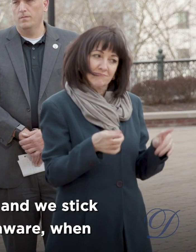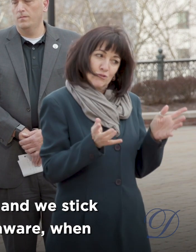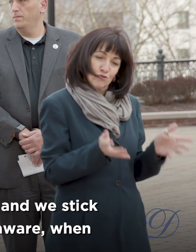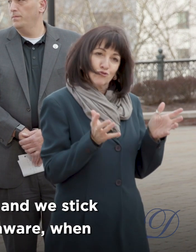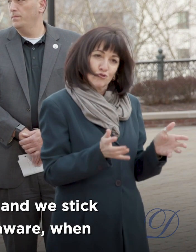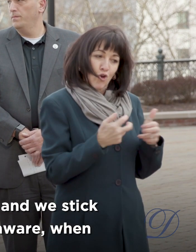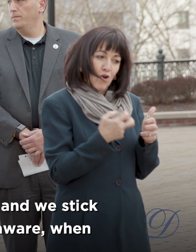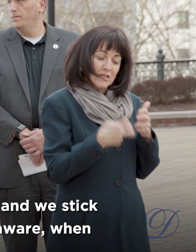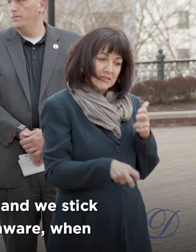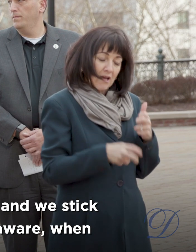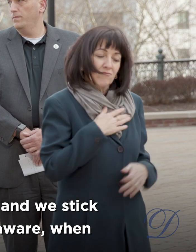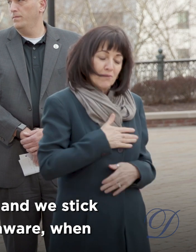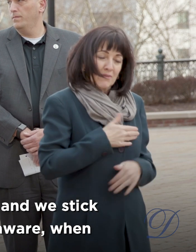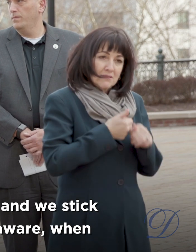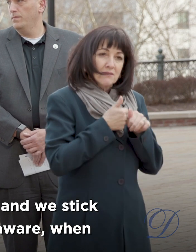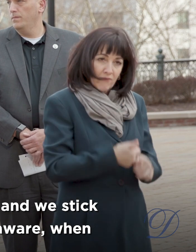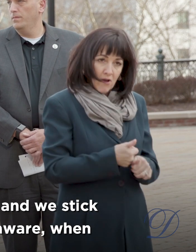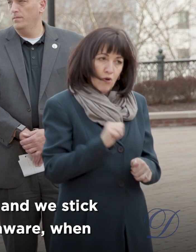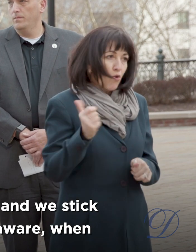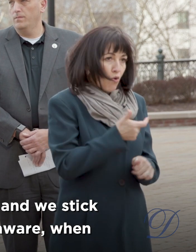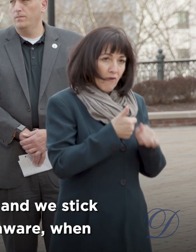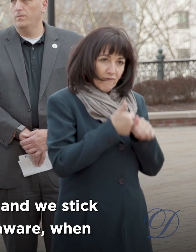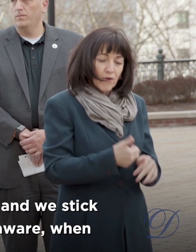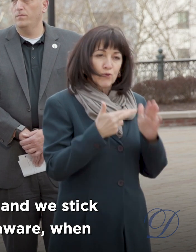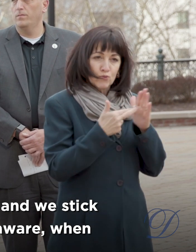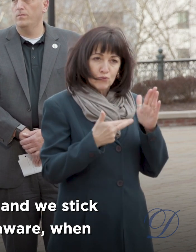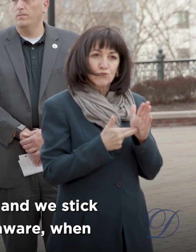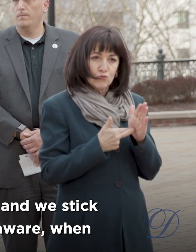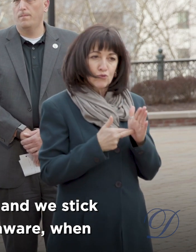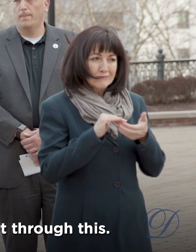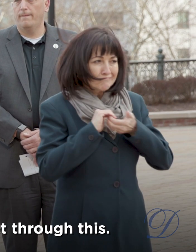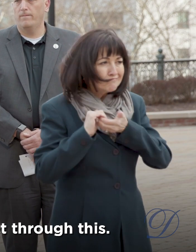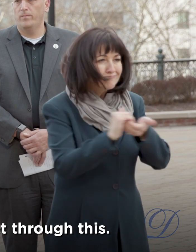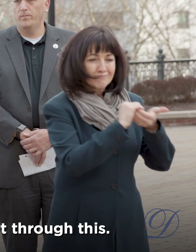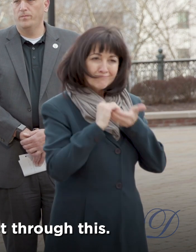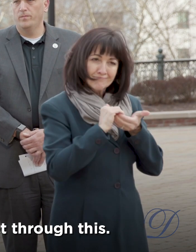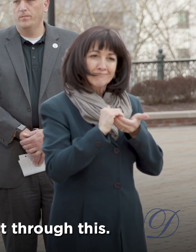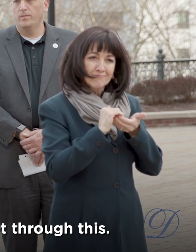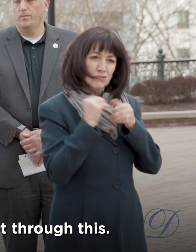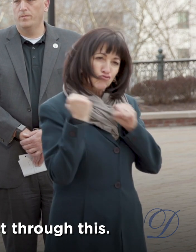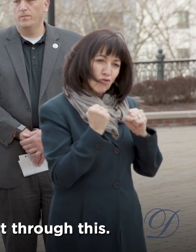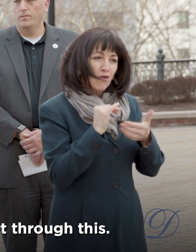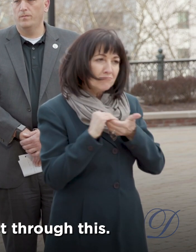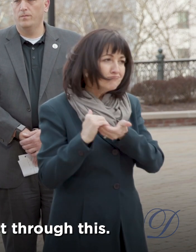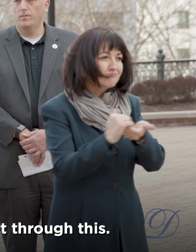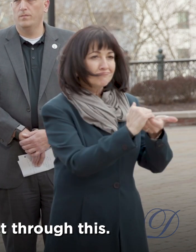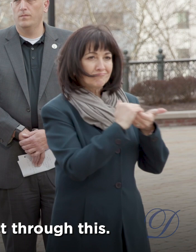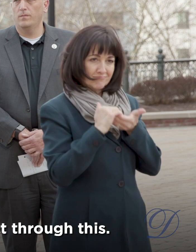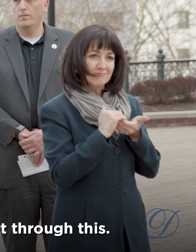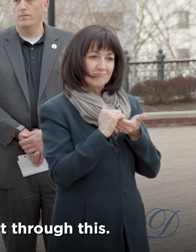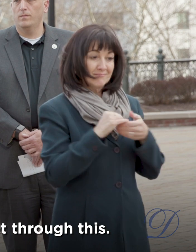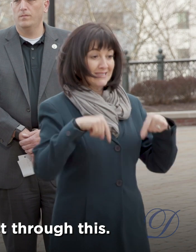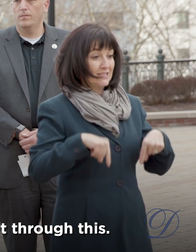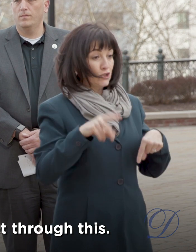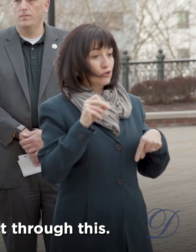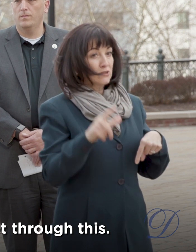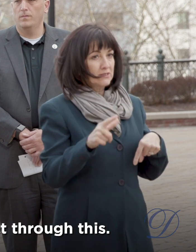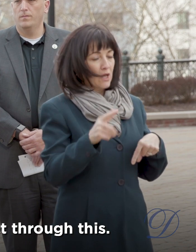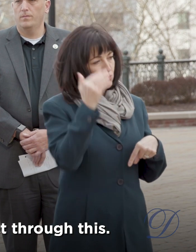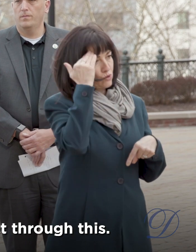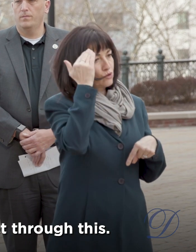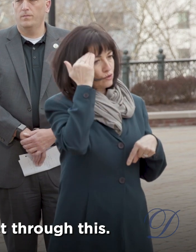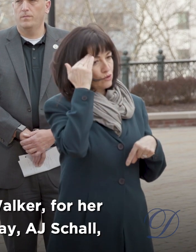rules and we stick together, as we do here in Delaware when we have big problems, we will get through